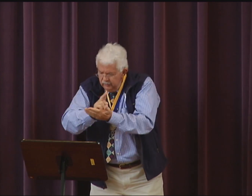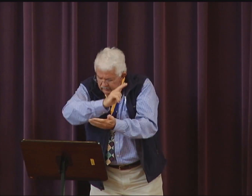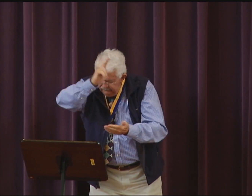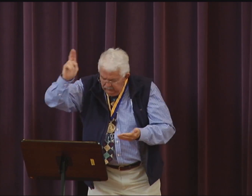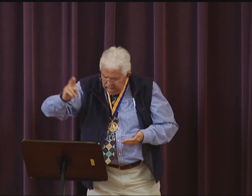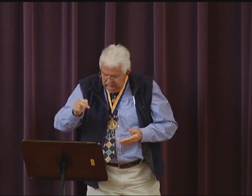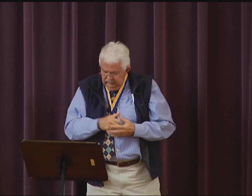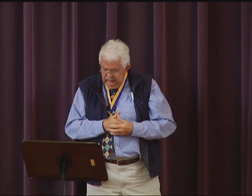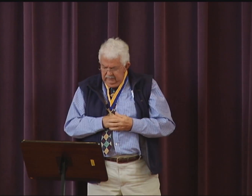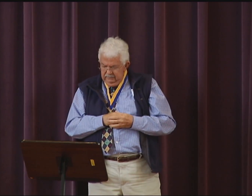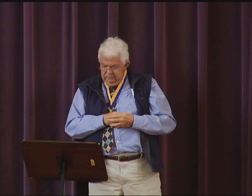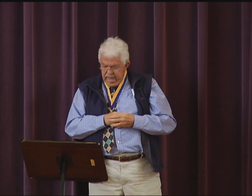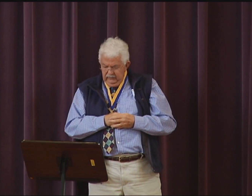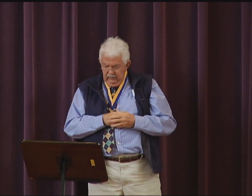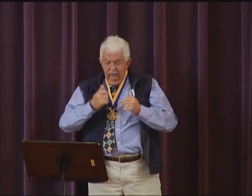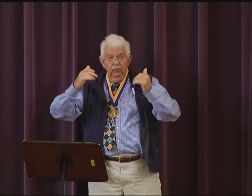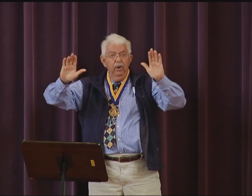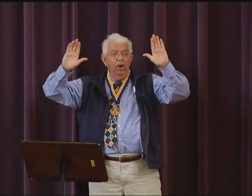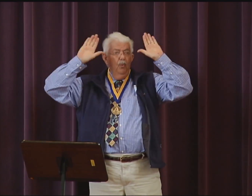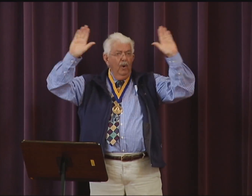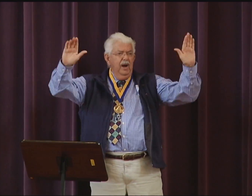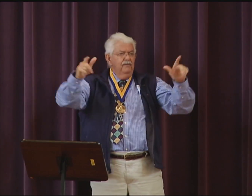we thank Gallaudet University,